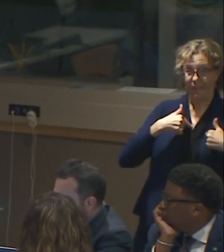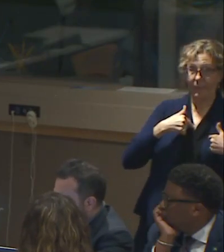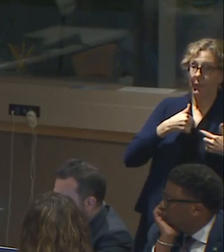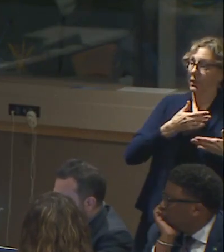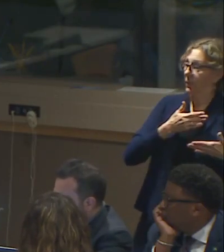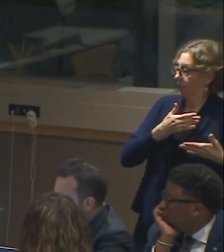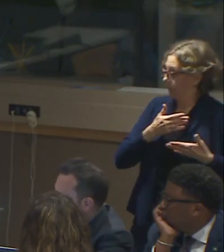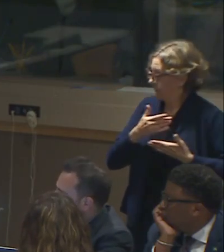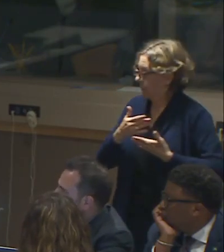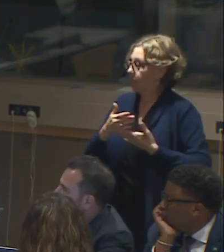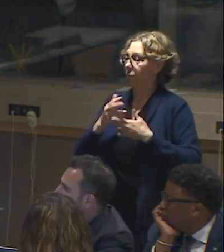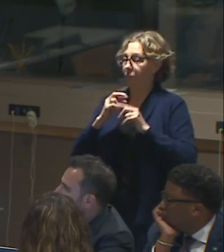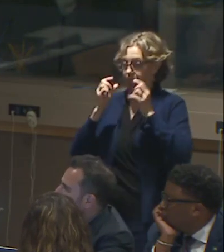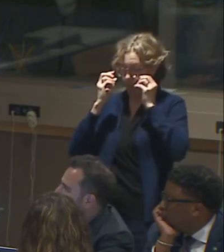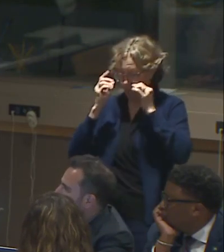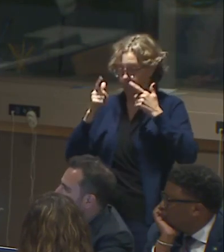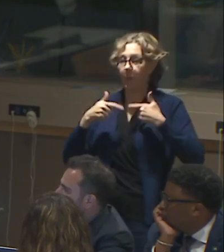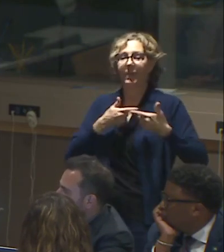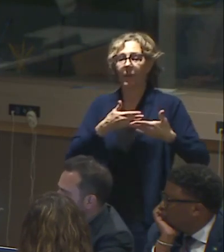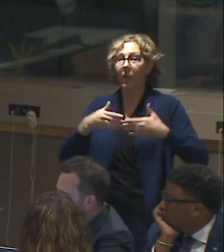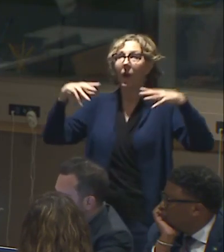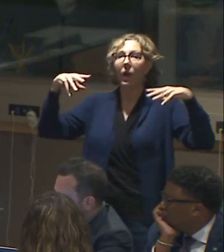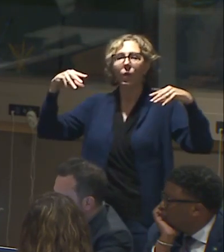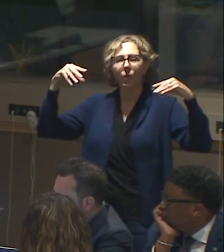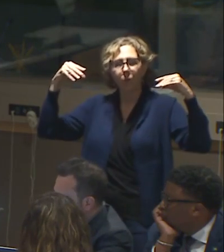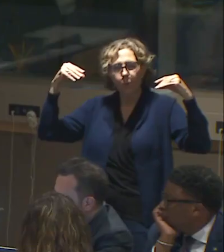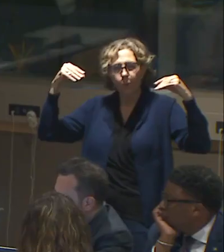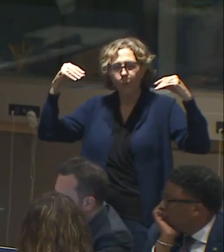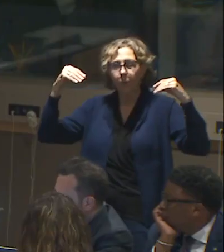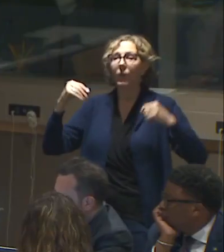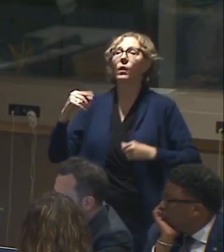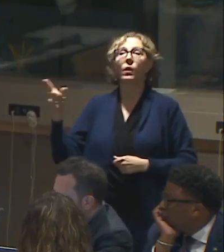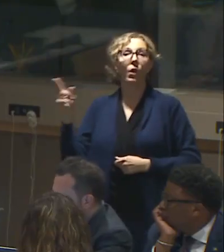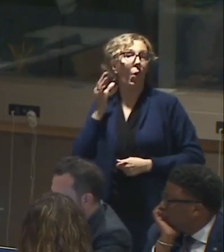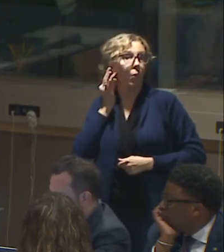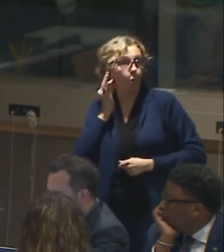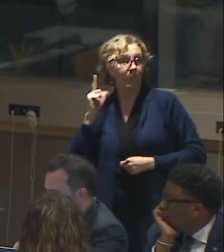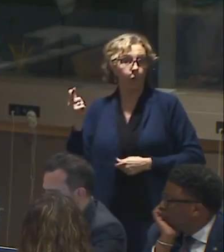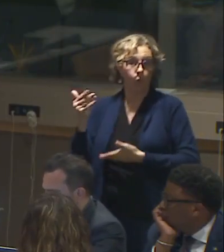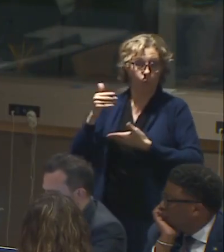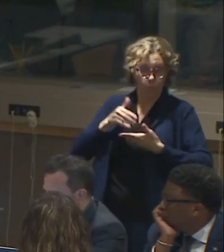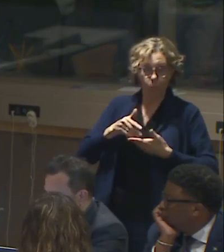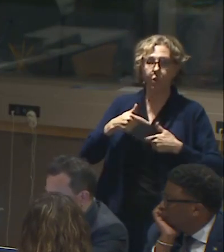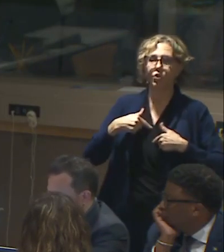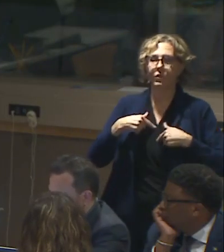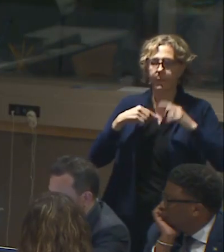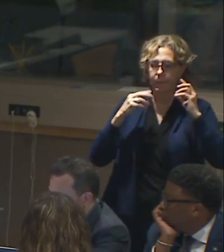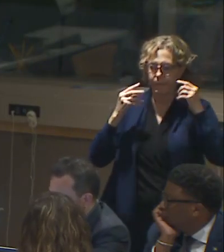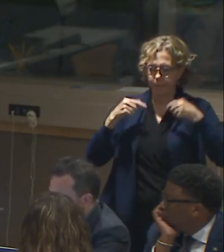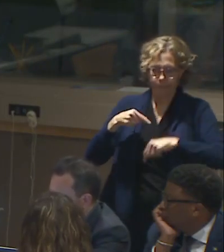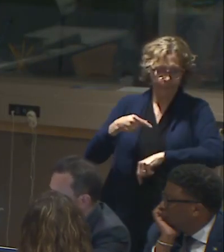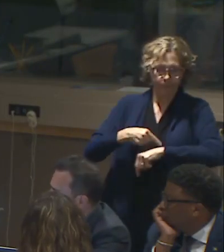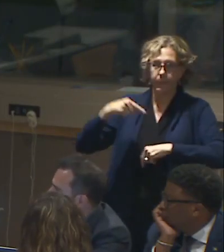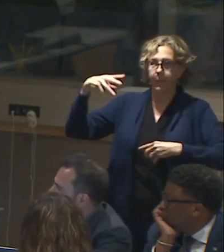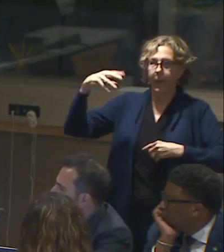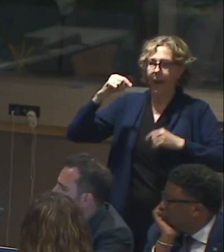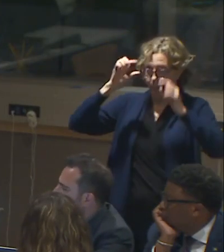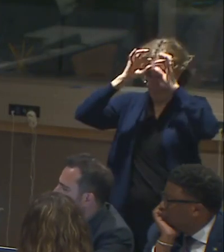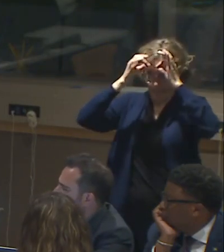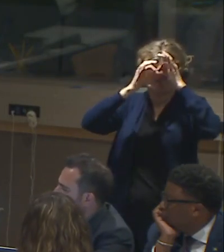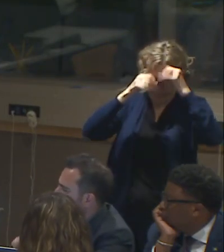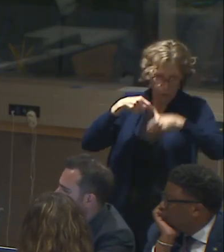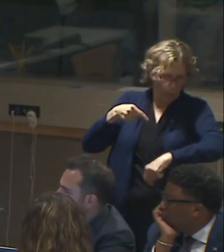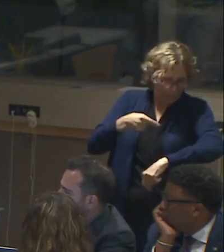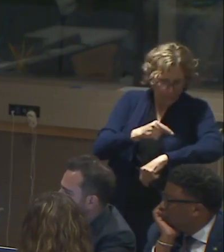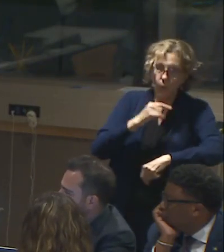low. The lady wore a headset to put the IV in so she wouldn't have to turn on the overhead lighting. After the care was